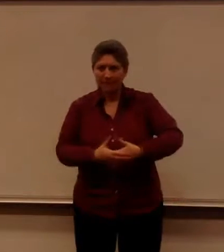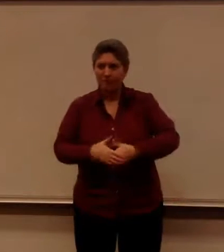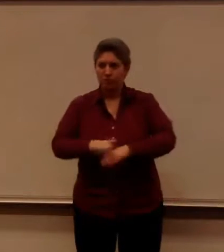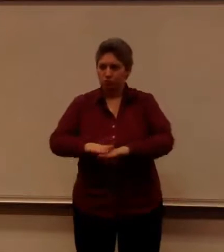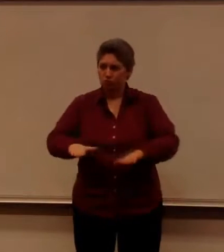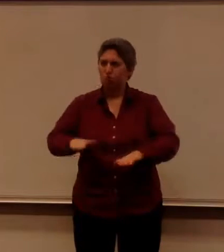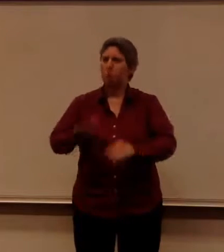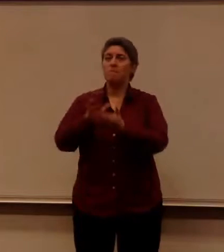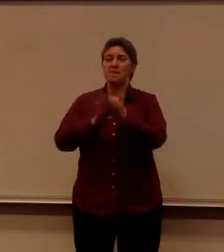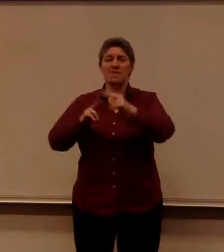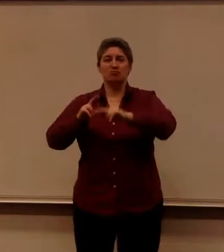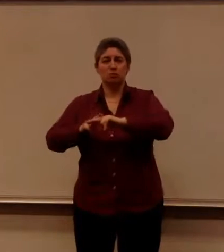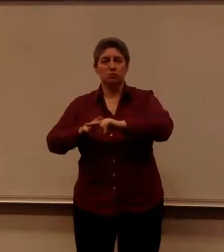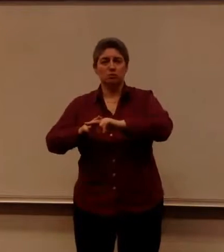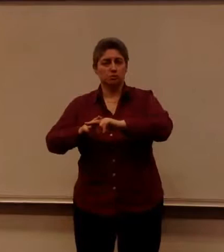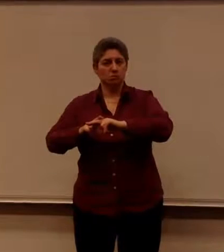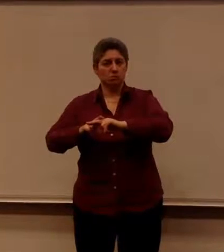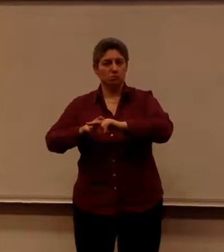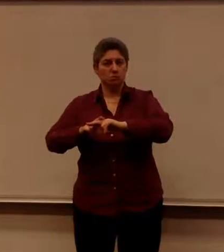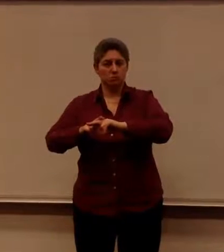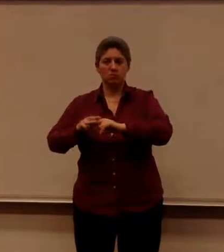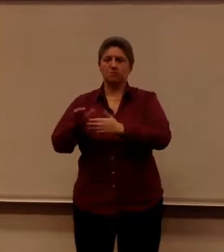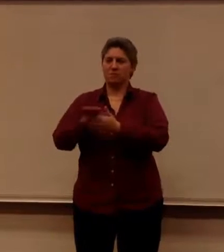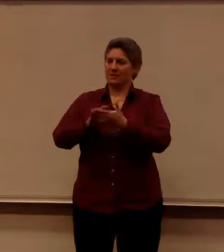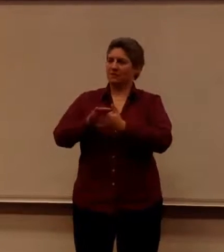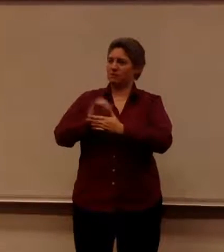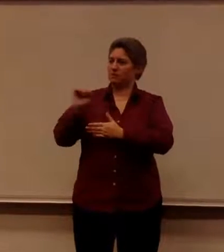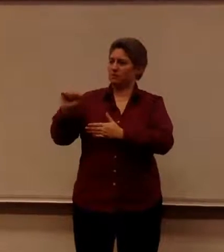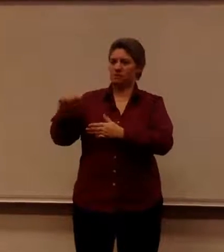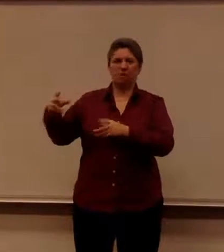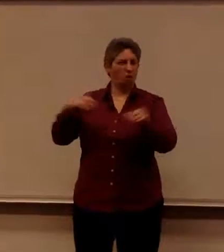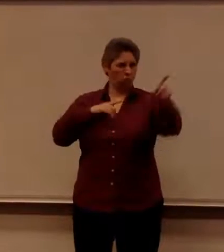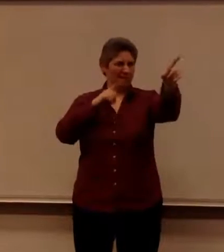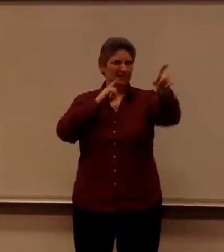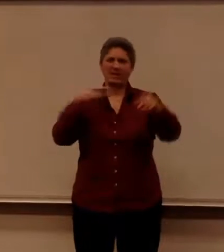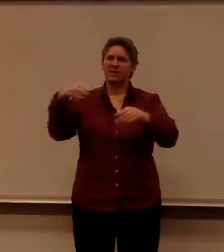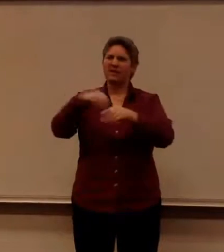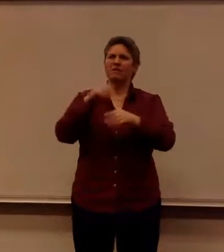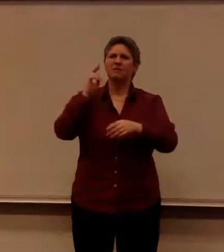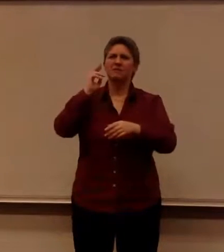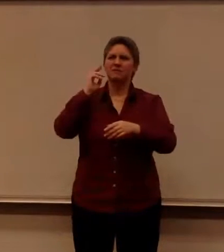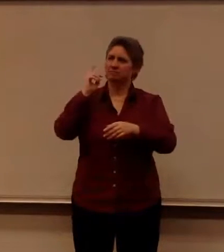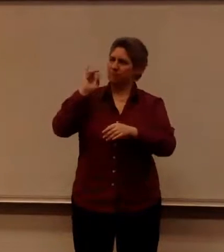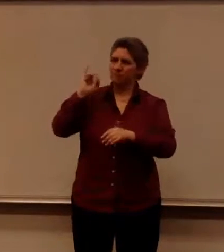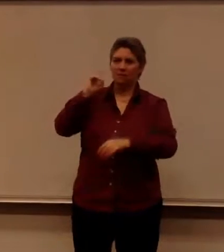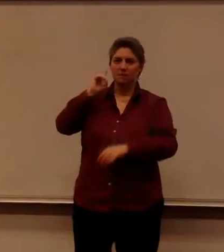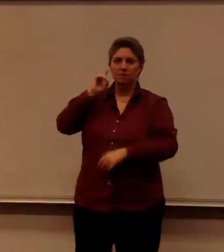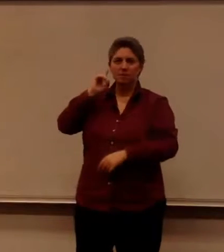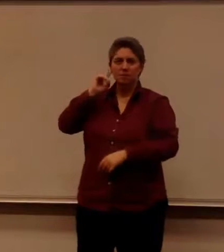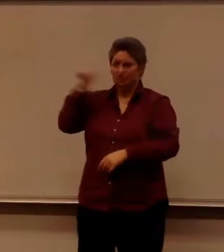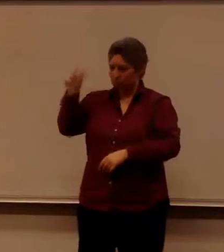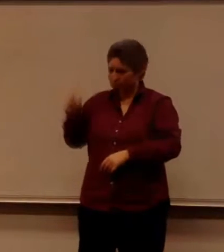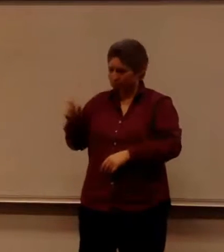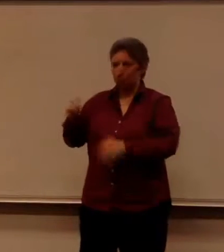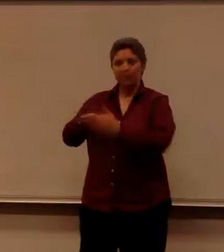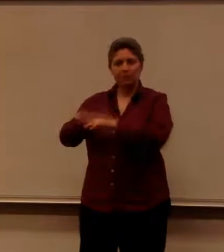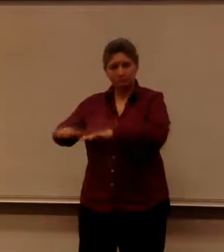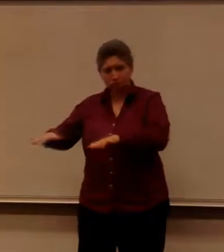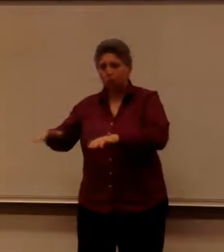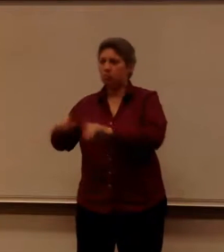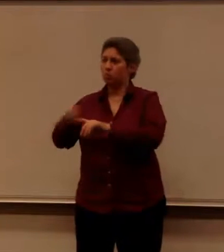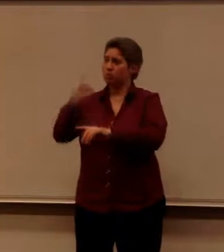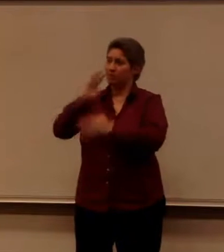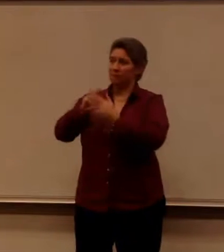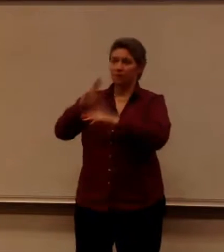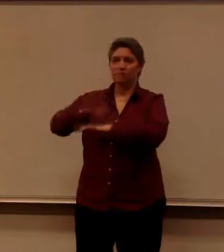NDCS, obviously the National Deaf Children's Society, with the children's early years, but also parents of deaf children, is As Hilary said, there's going to be a place